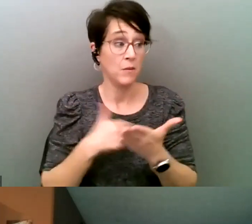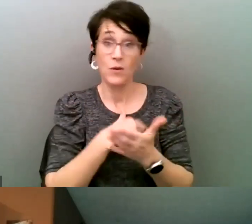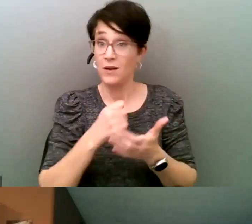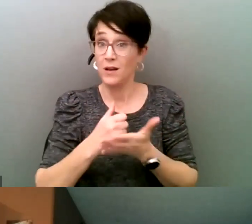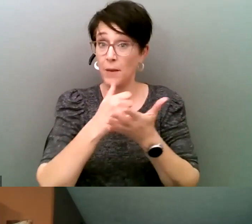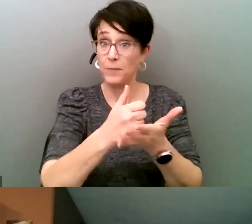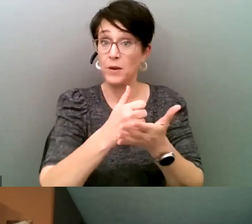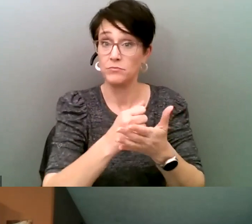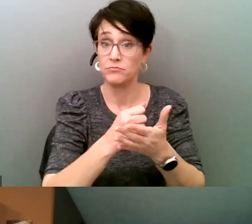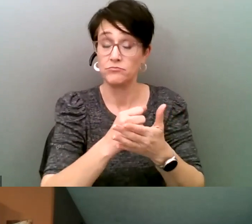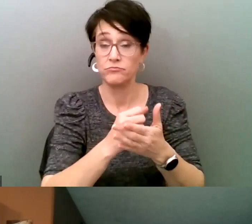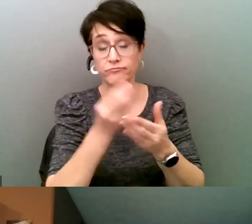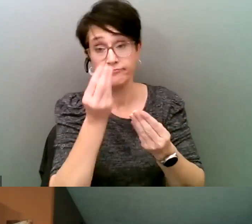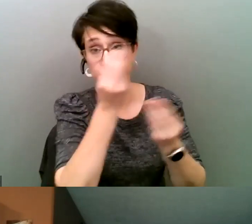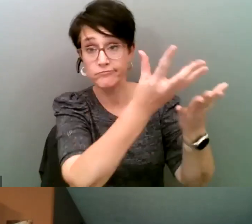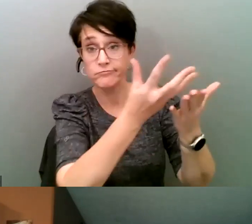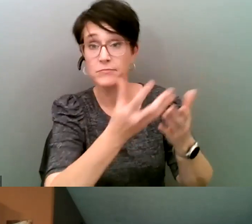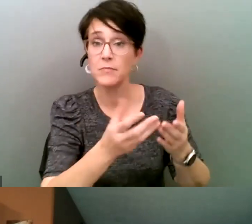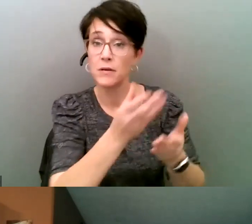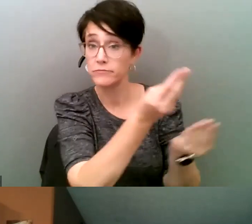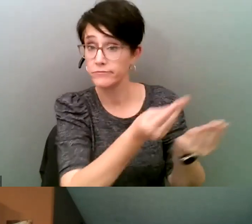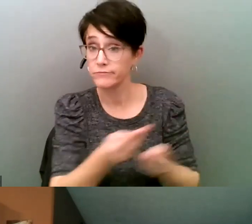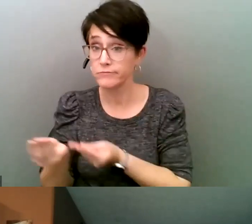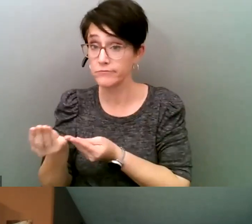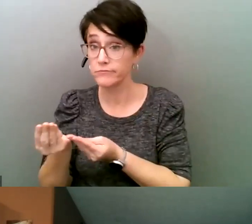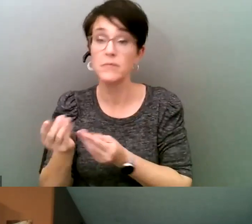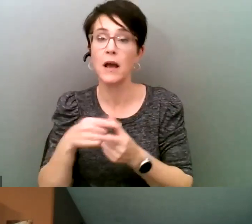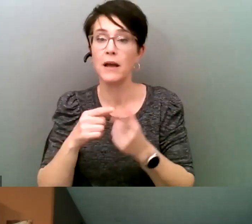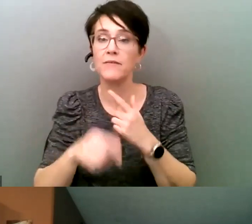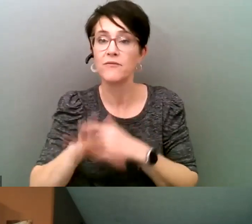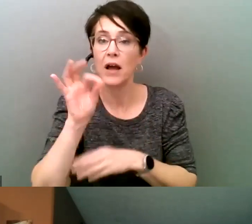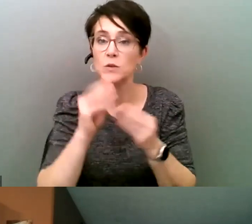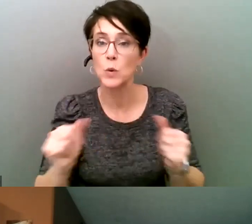send messages back and forth and find solutions.